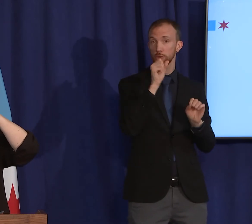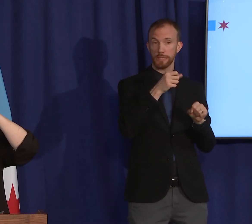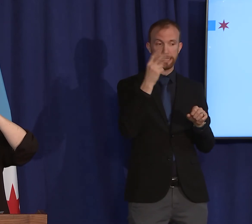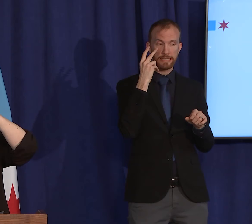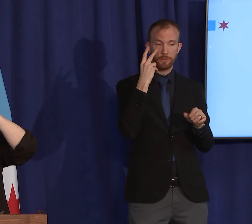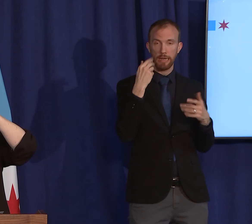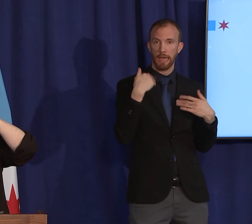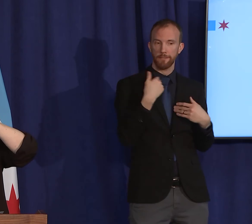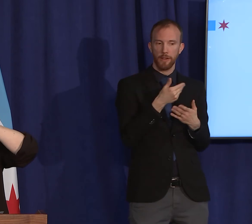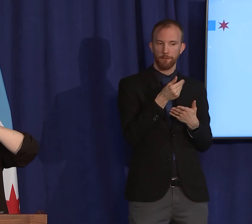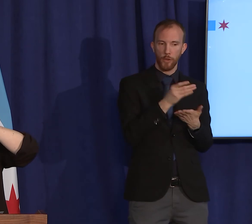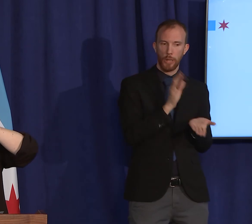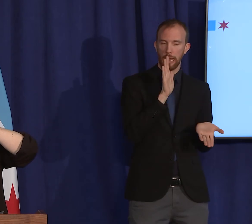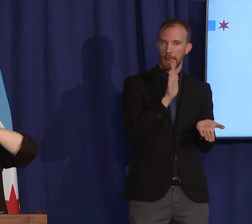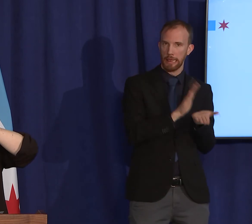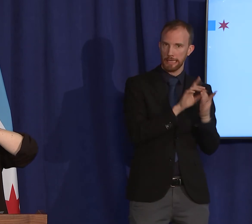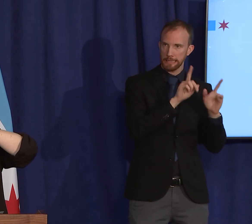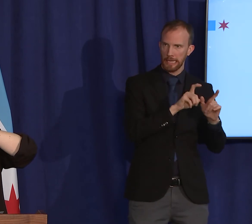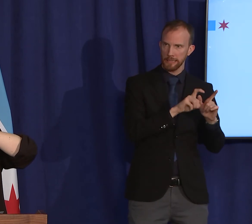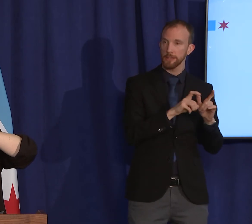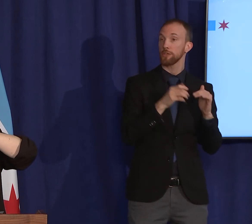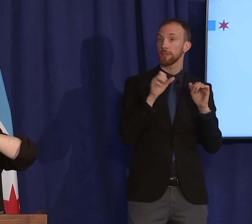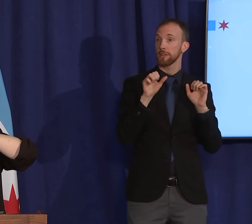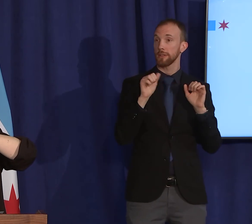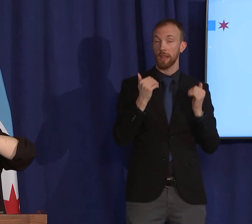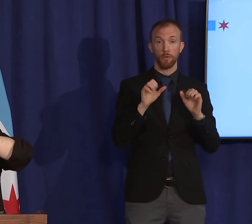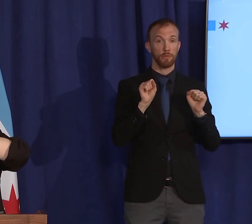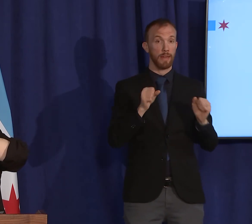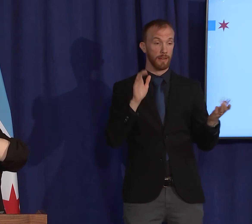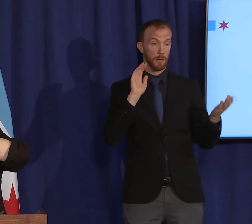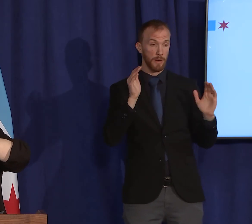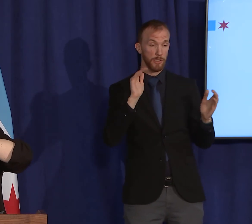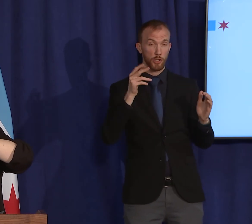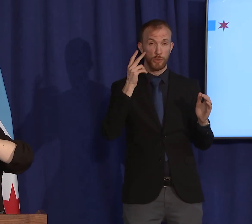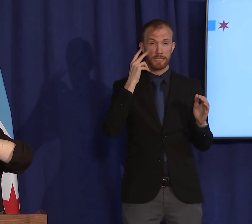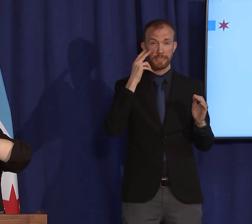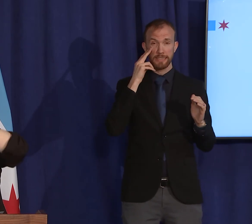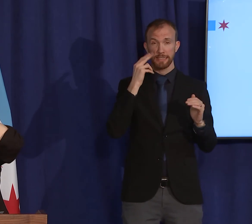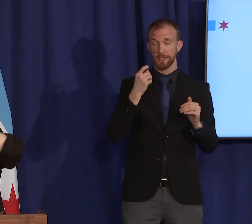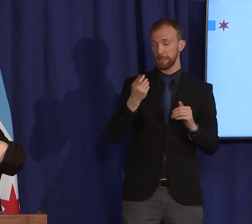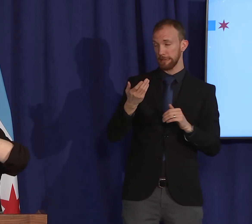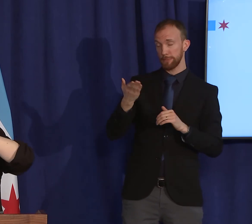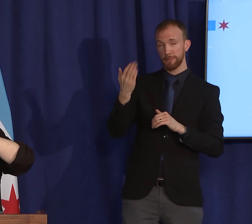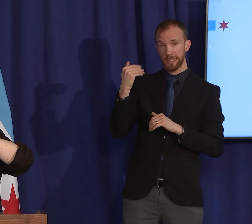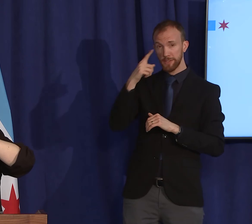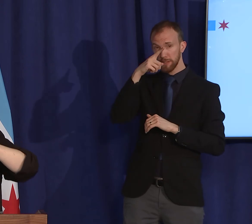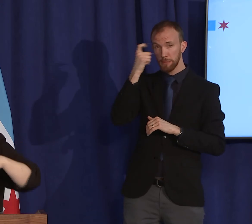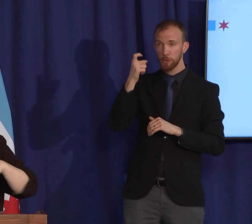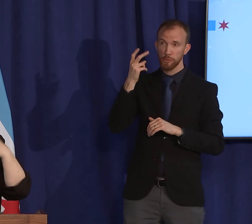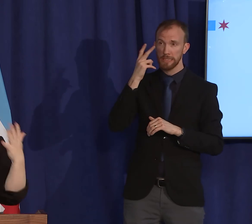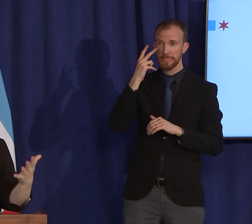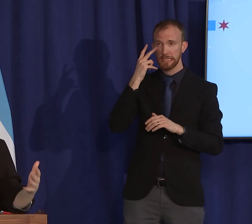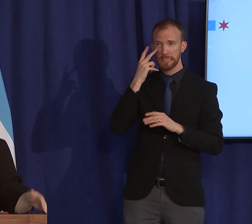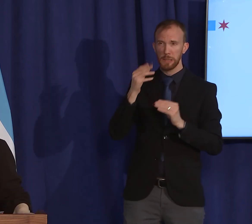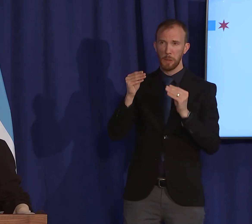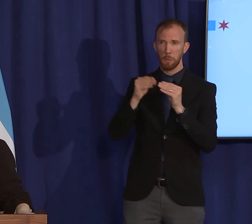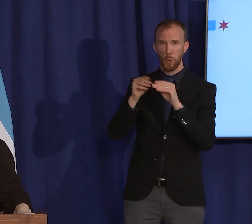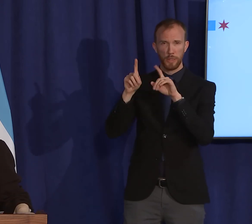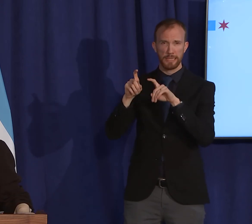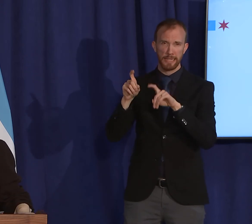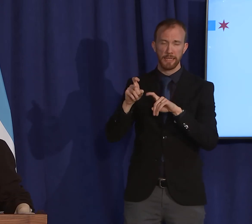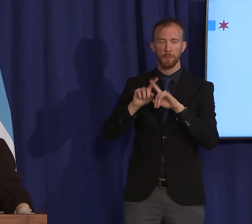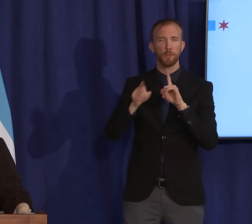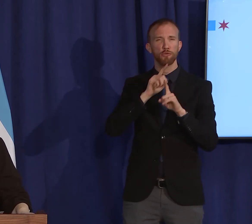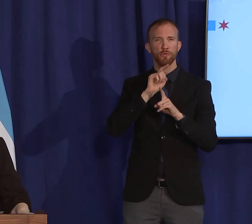comparison that the slightly higher rate that we've been seeing over the summer, some of that is a little bit more testing, but in terms of